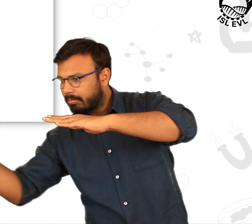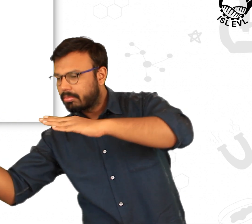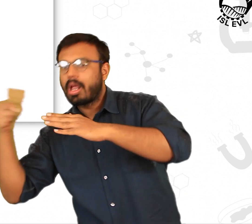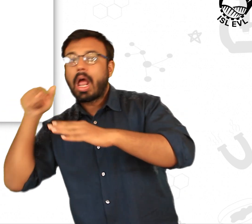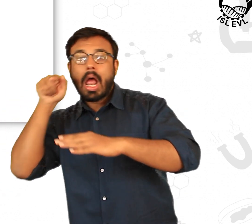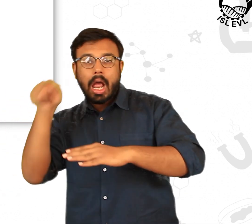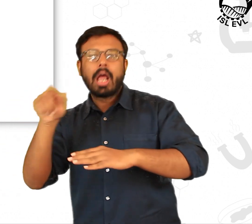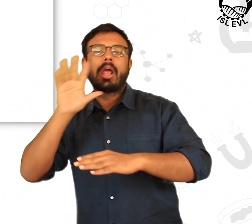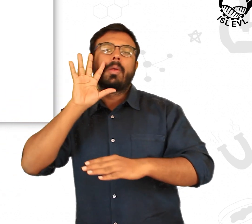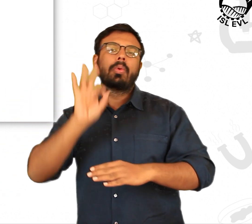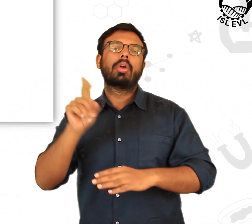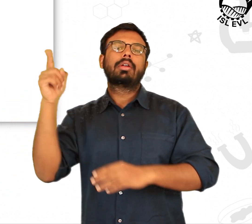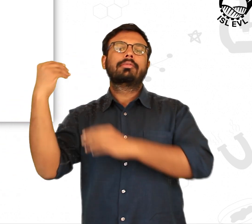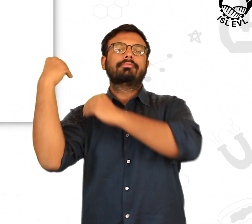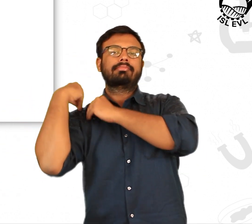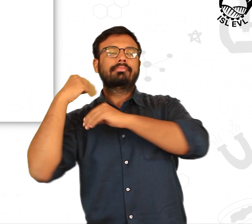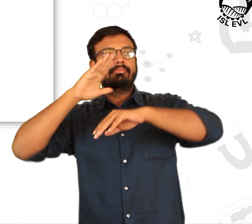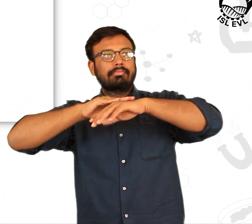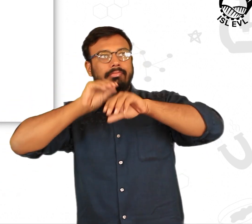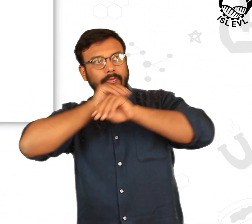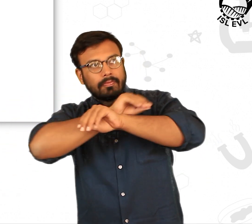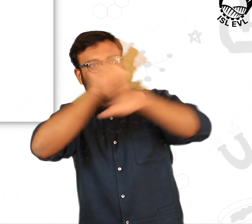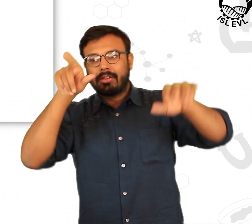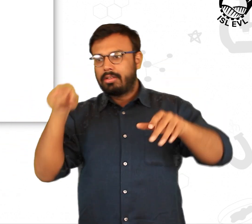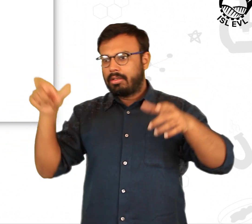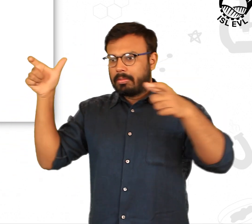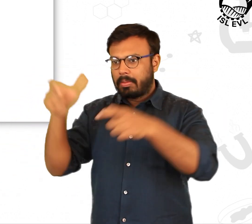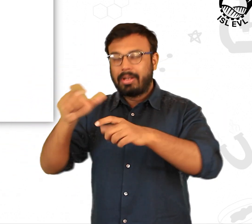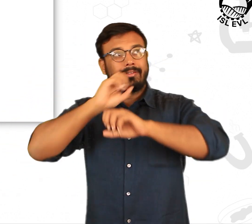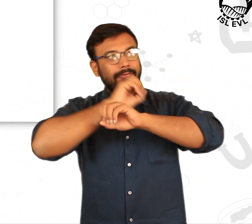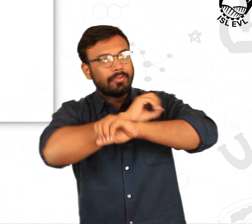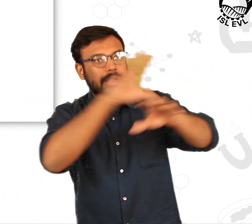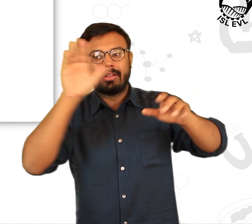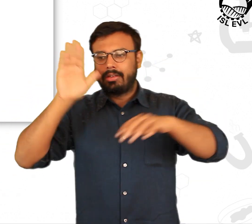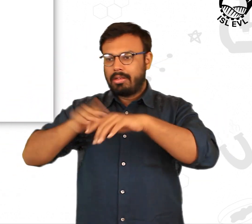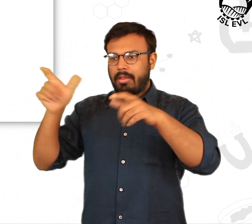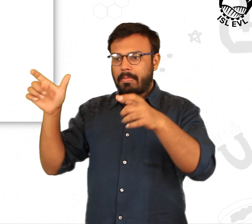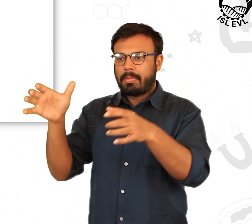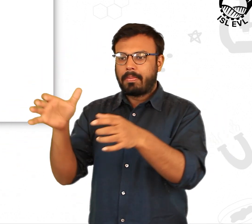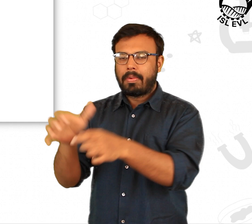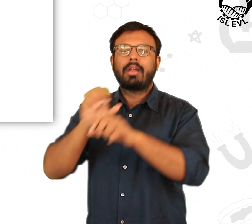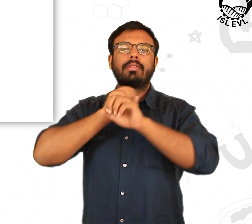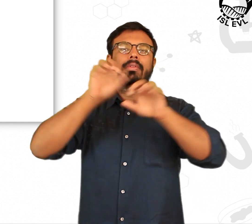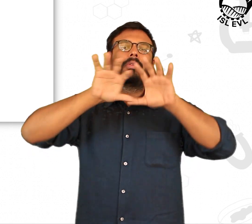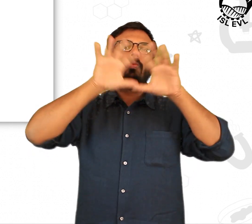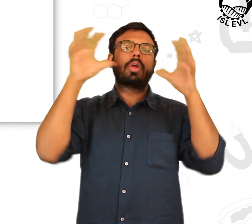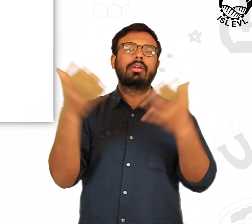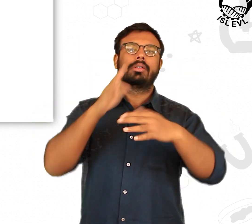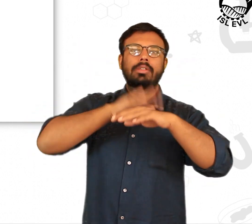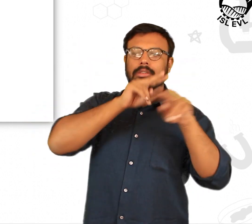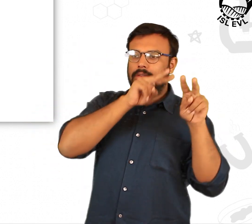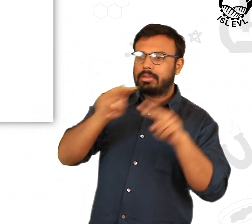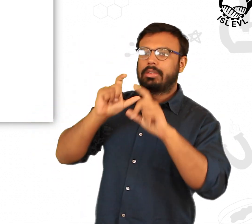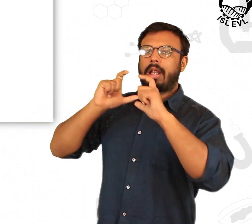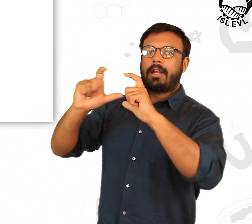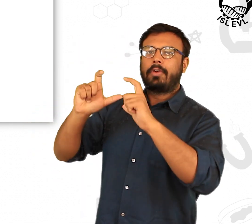help us understand the rate of decline of a particular species, and this kind of data can be